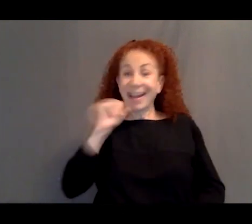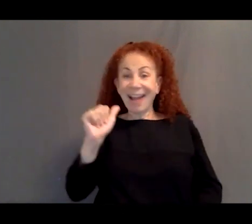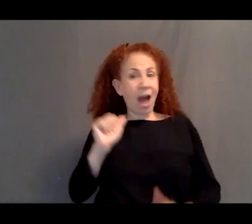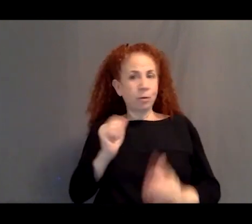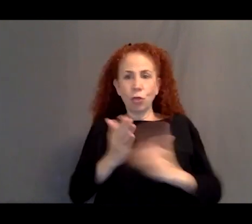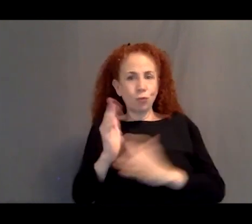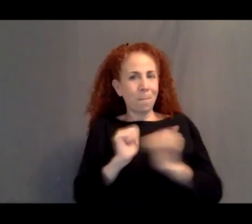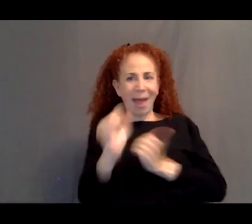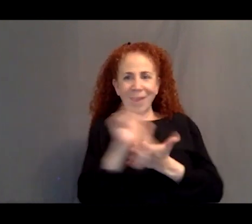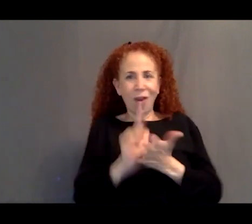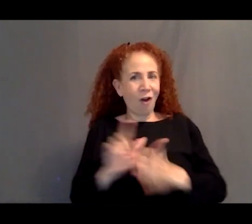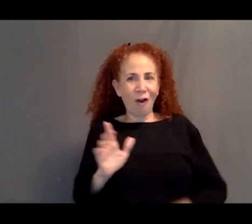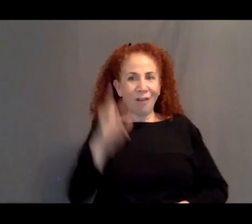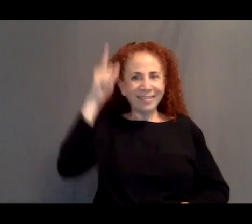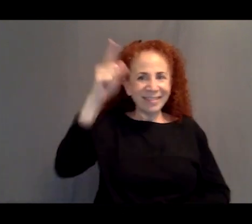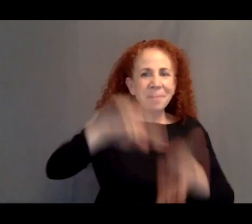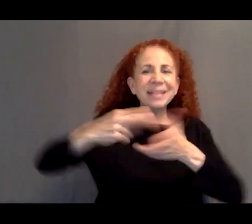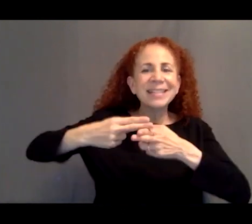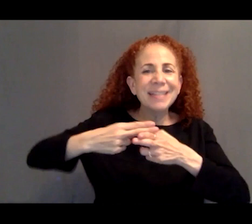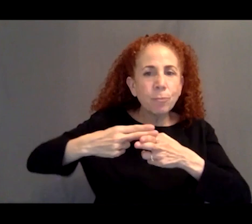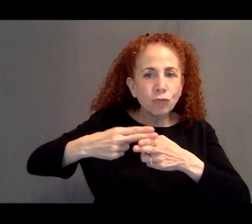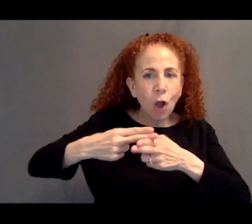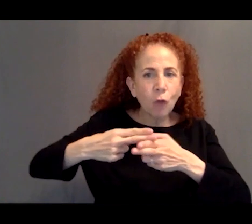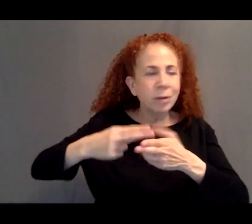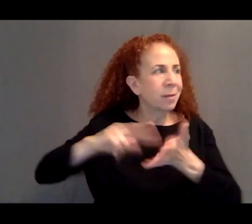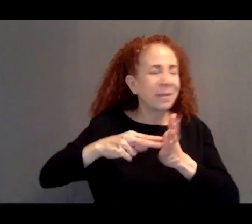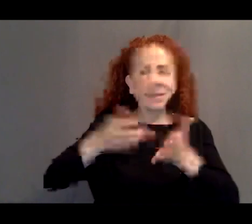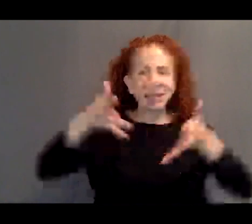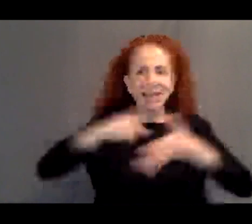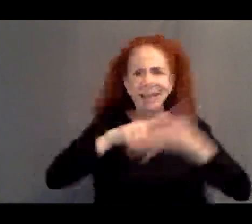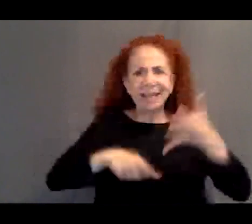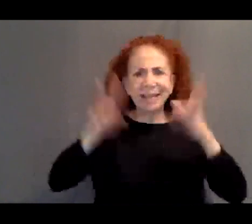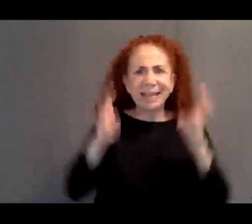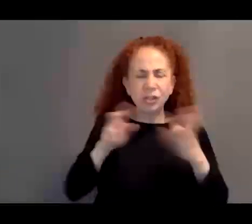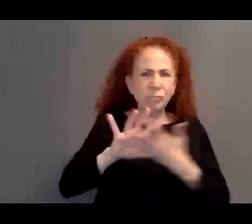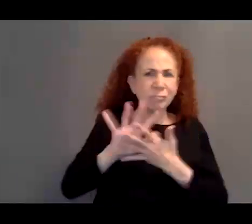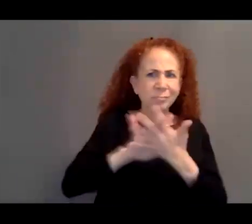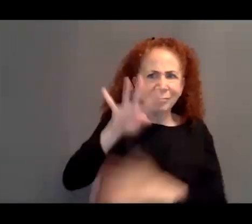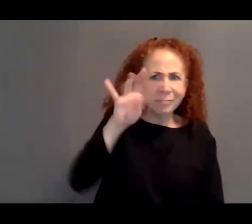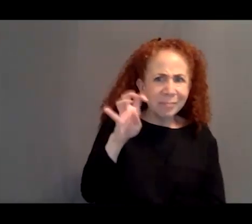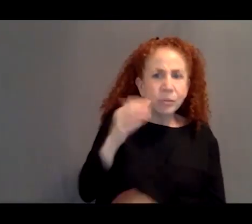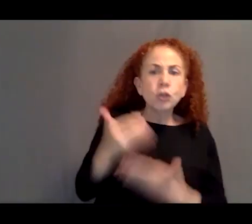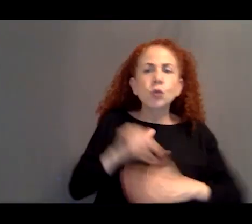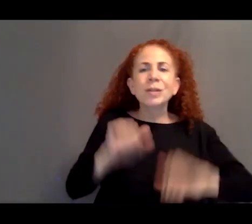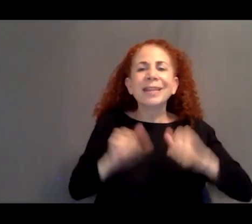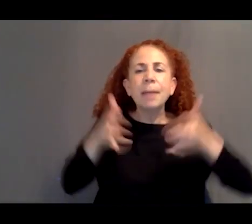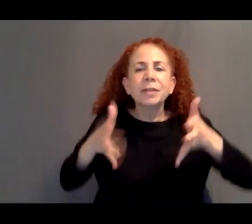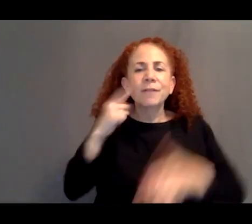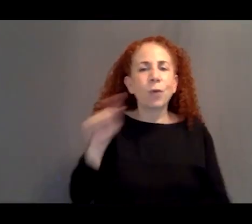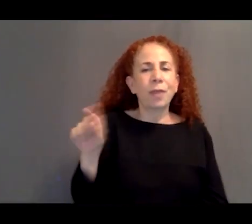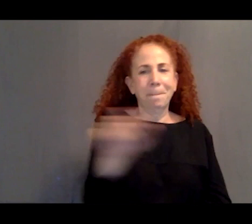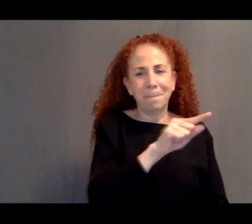them leaves many issues unaddressed. And it's created, as I mentioned before, some new dilemmas.